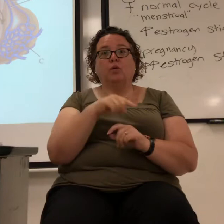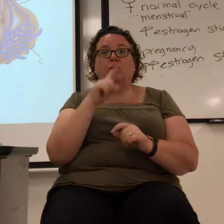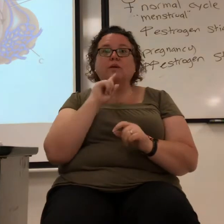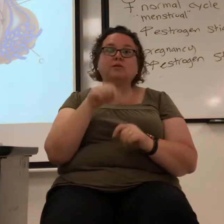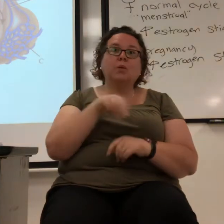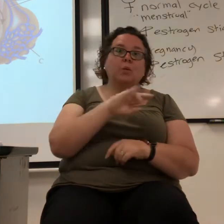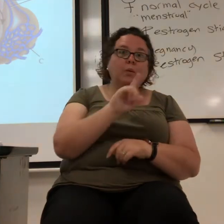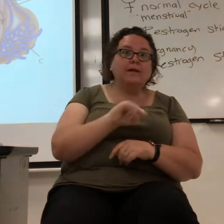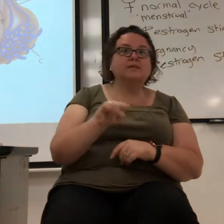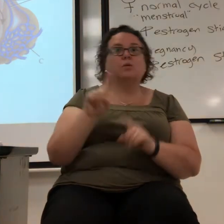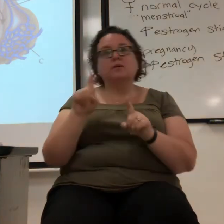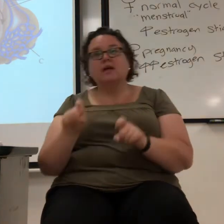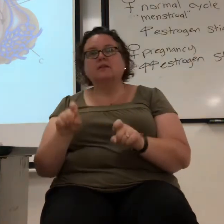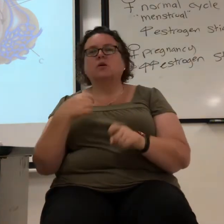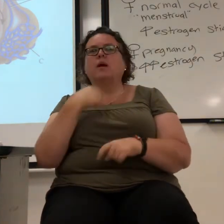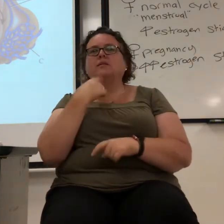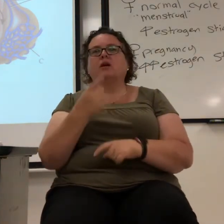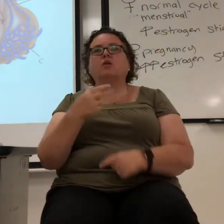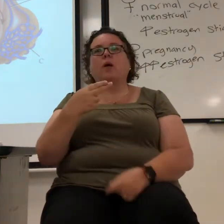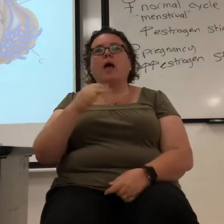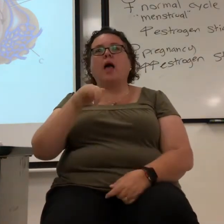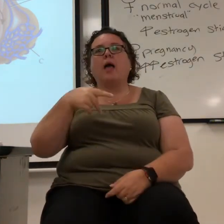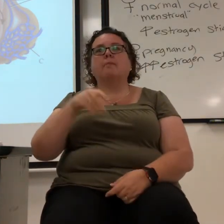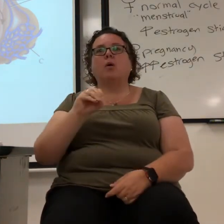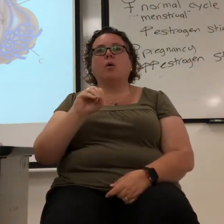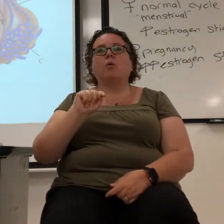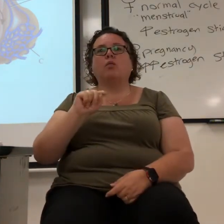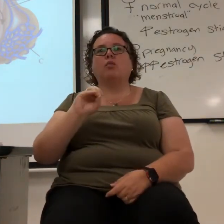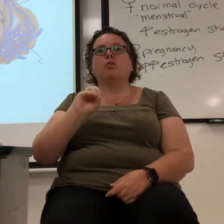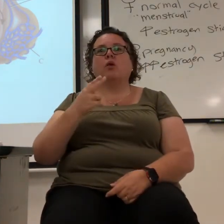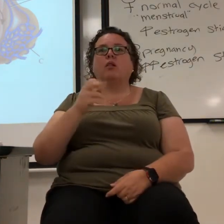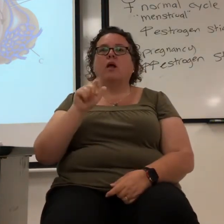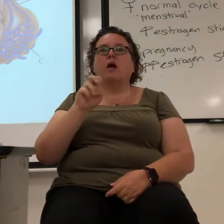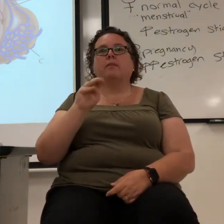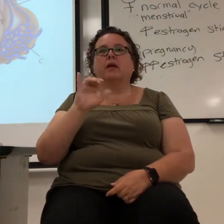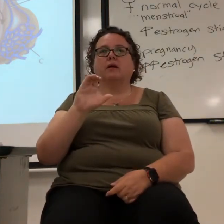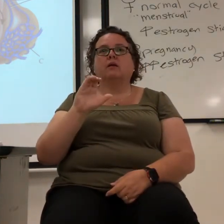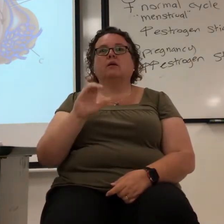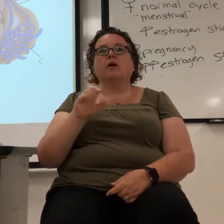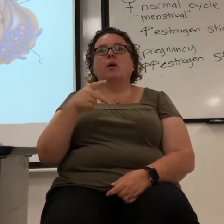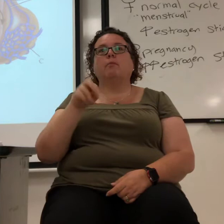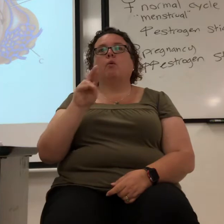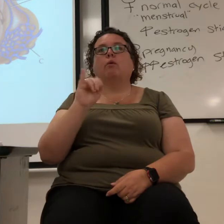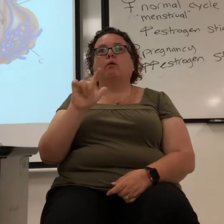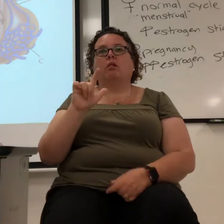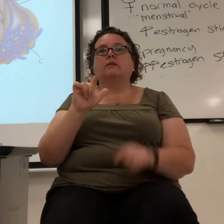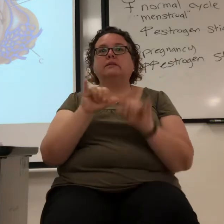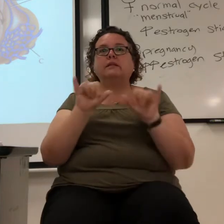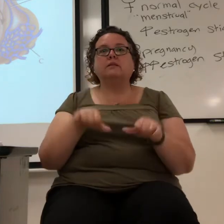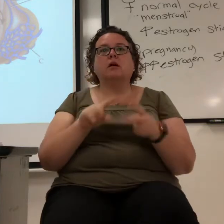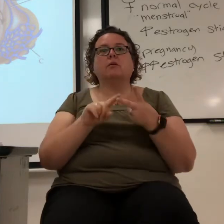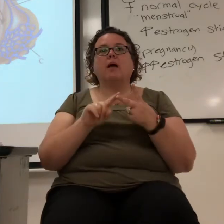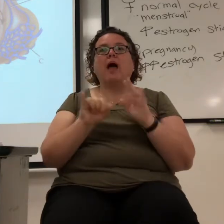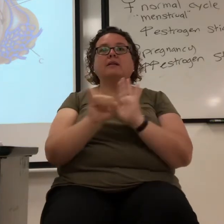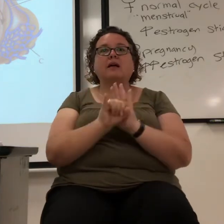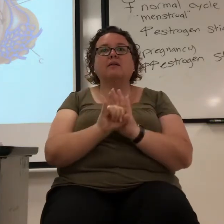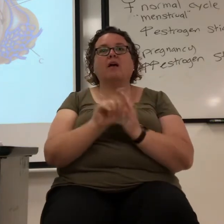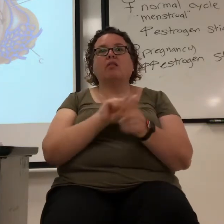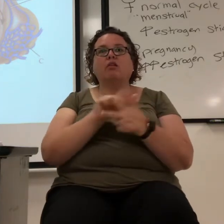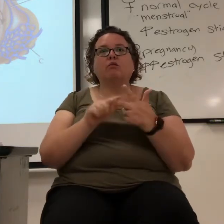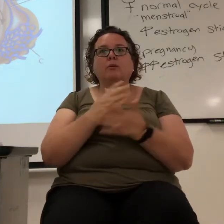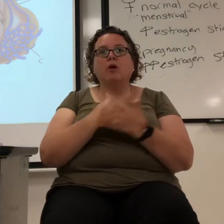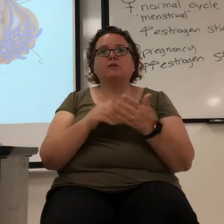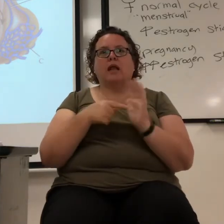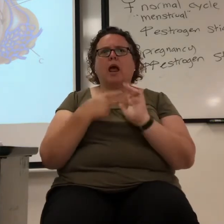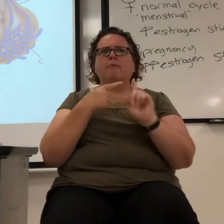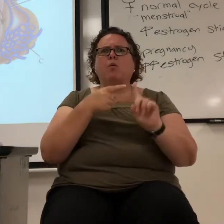say hypothalamic portal system. Identify the three parts of a portal system. And I point to them, A, B,